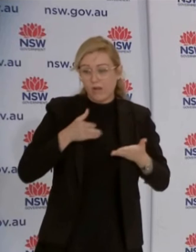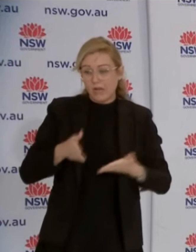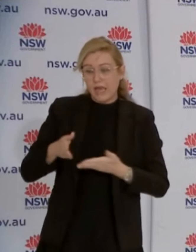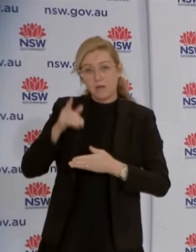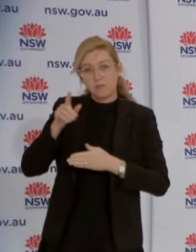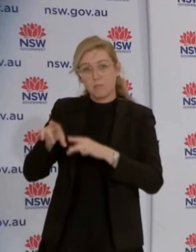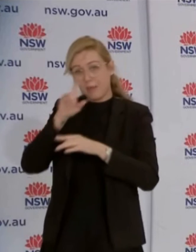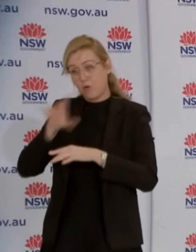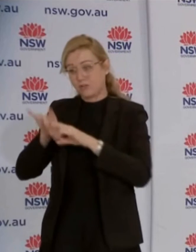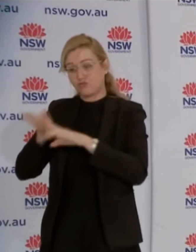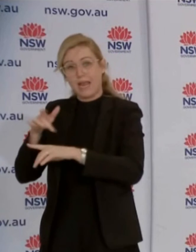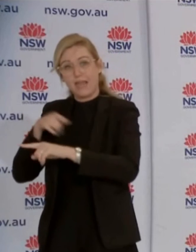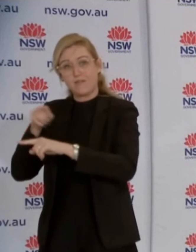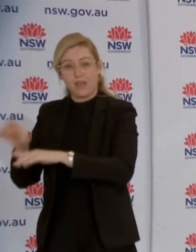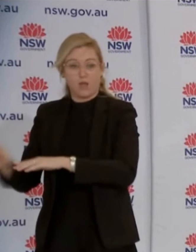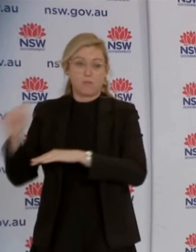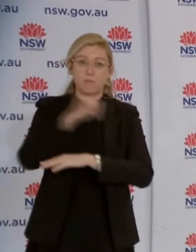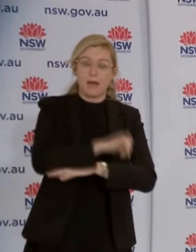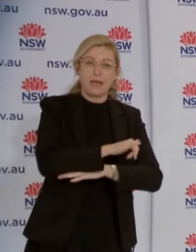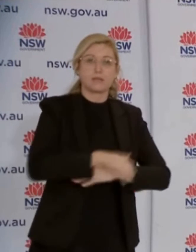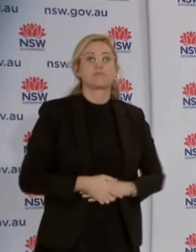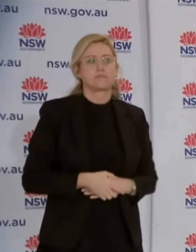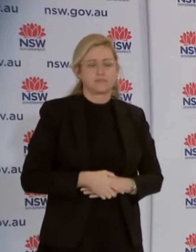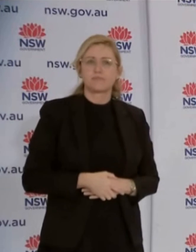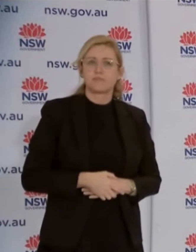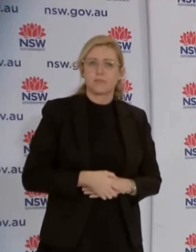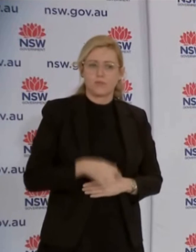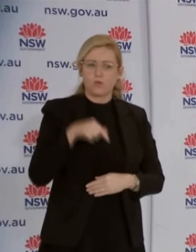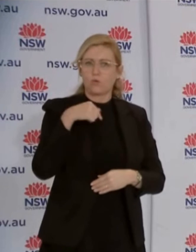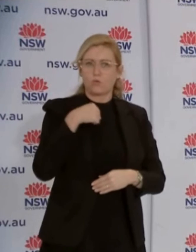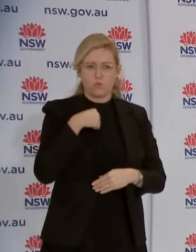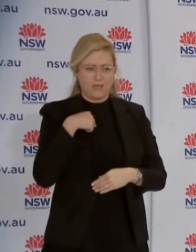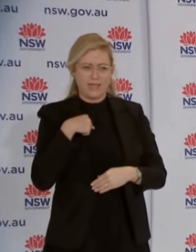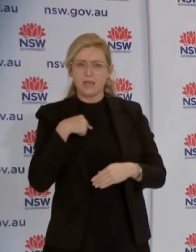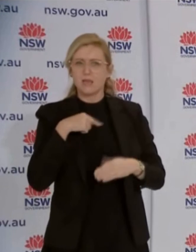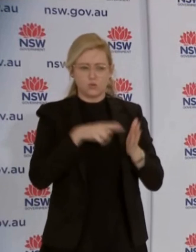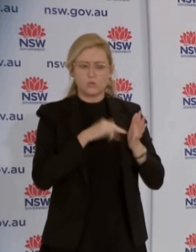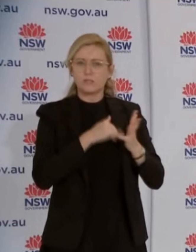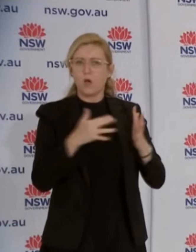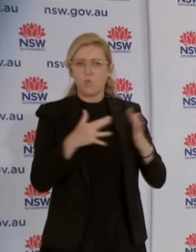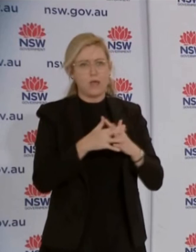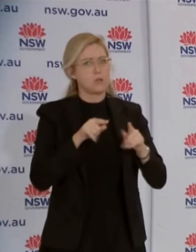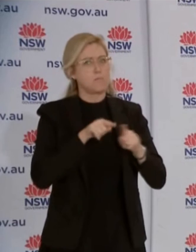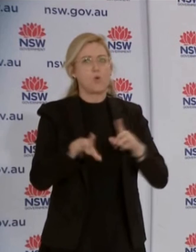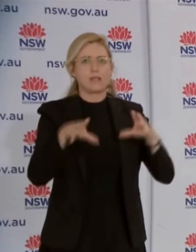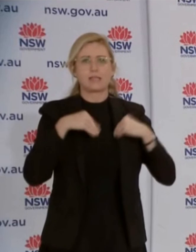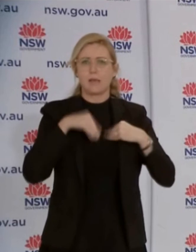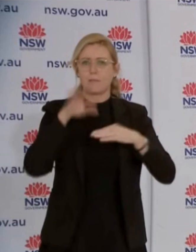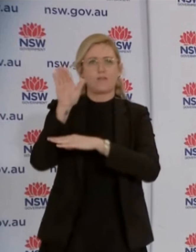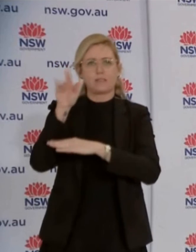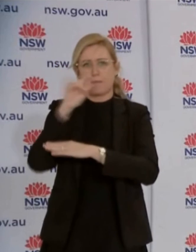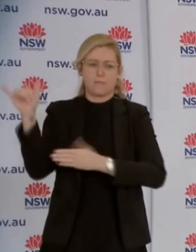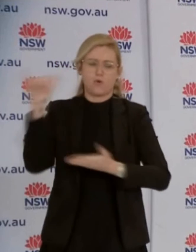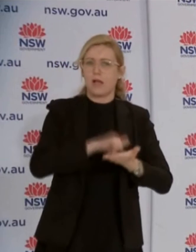a pause on the number of people we normally bring in. We're still bringing more than any other state, from what I understand. But once we get to 80% double dose,